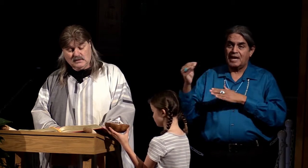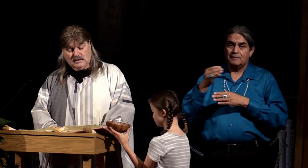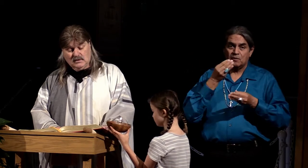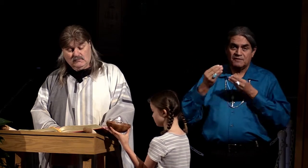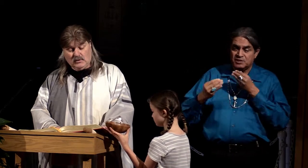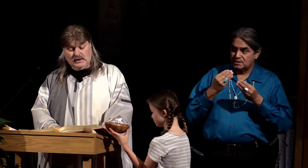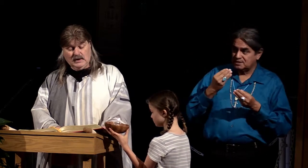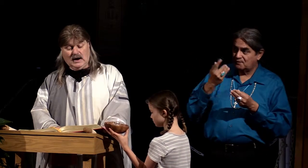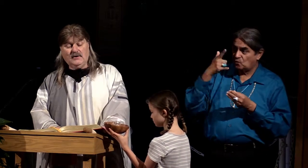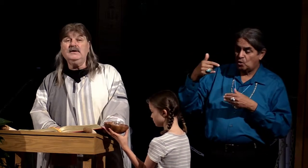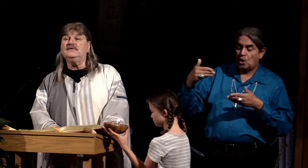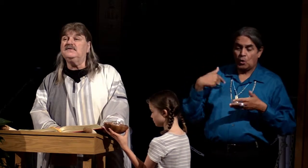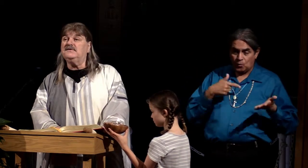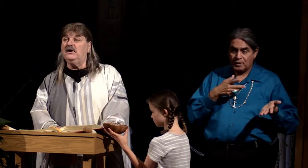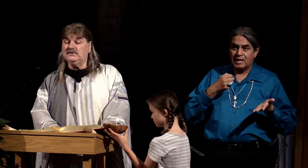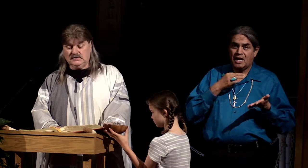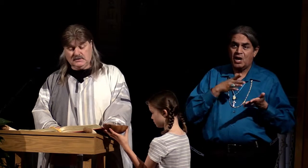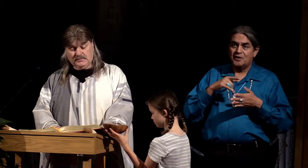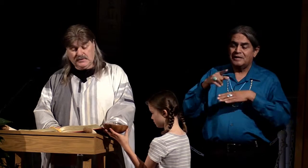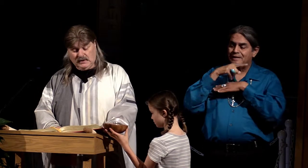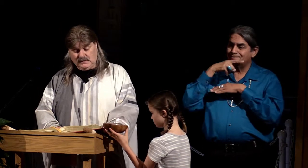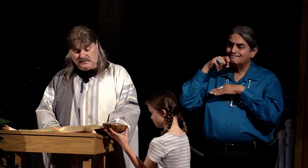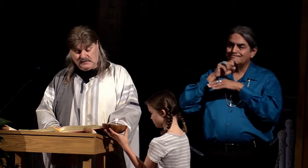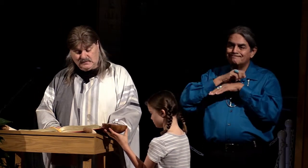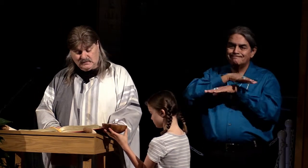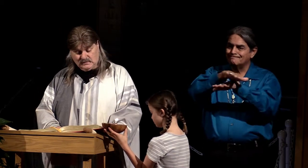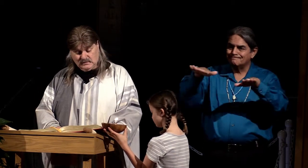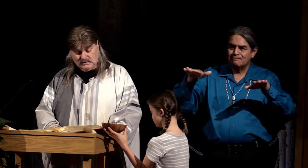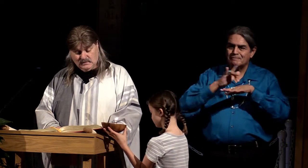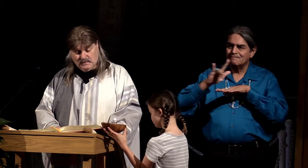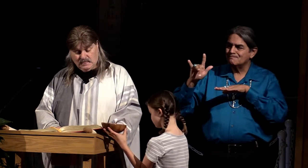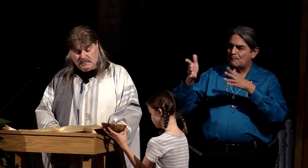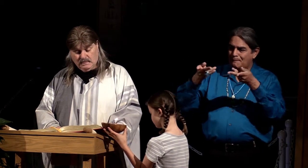provisions, for we are in a deserted place."